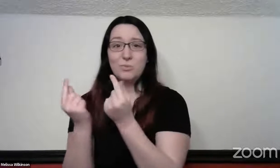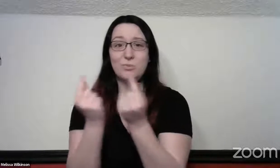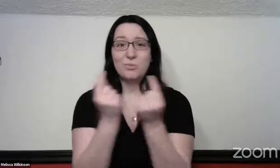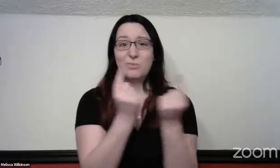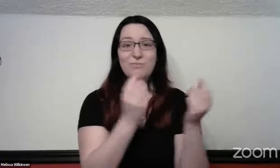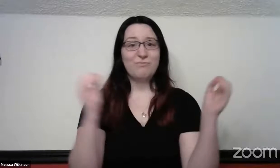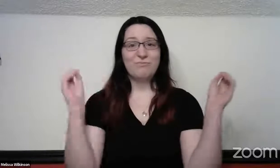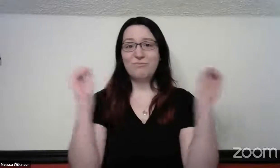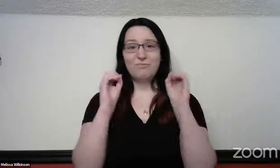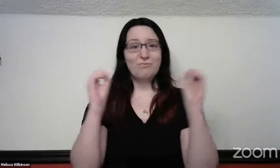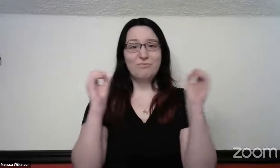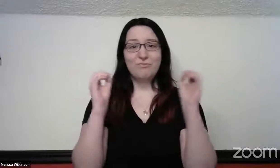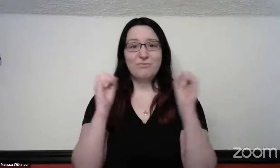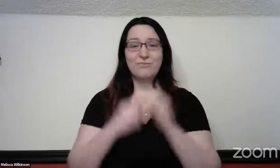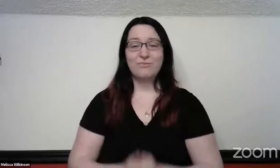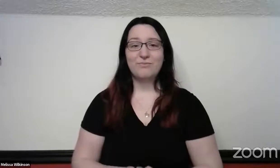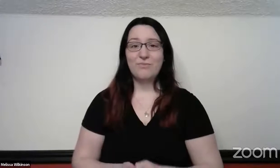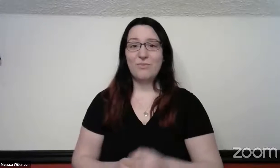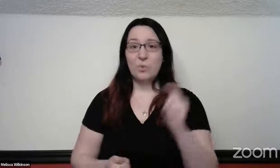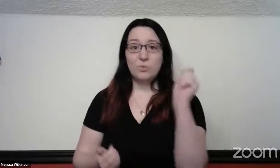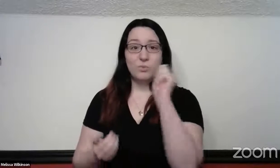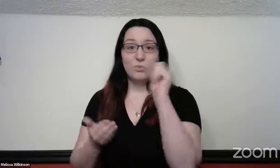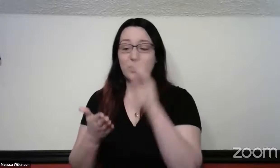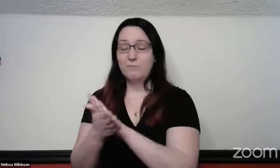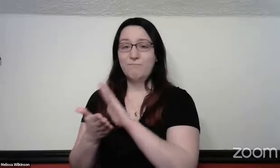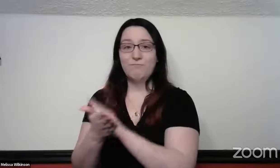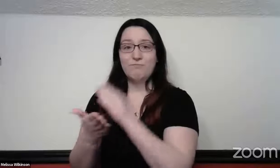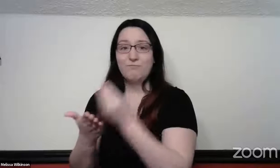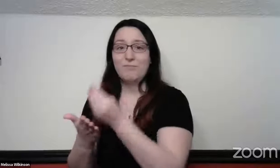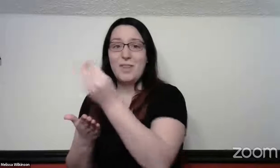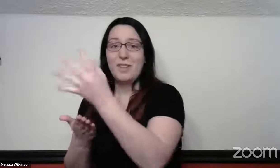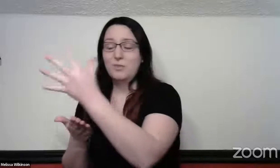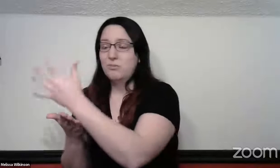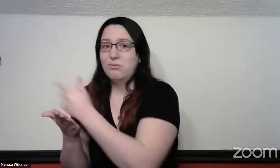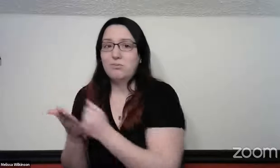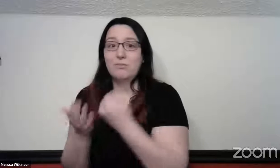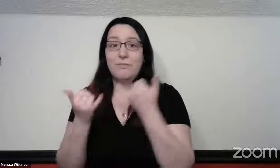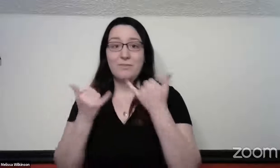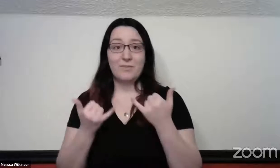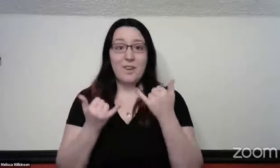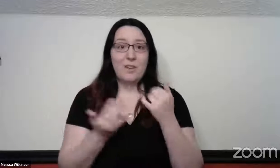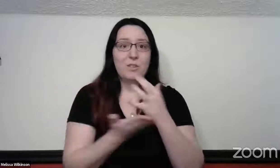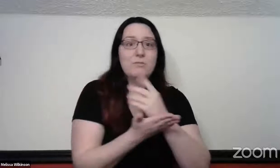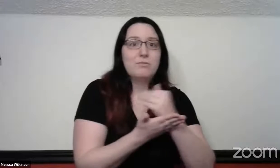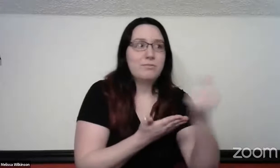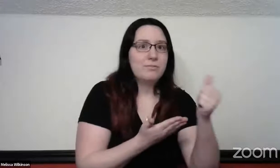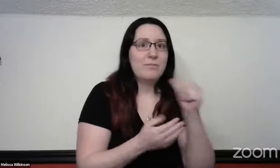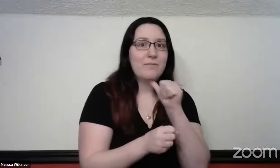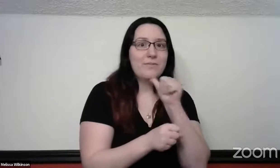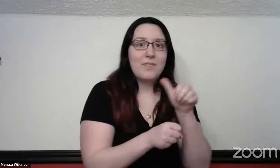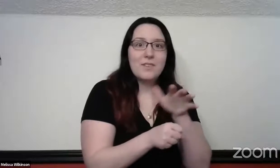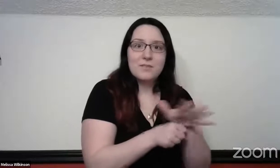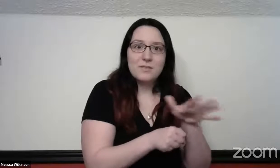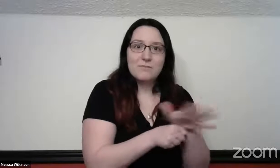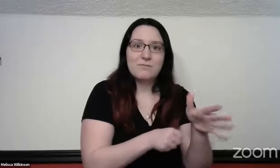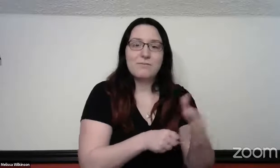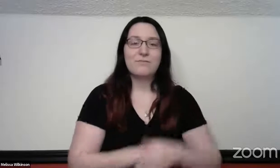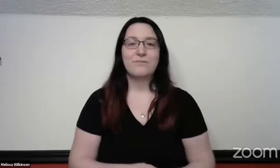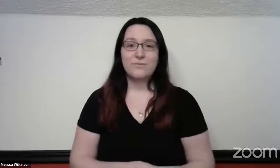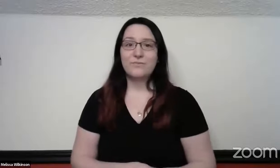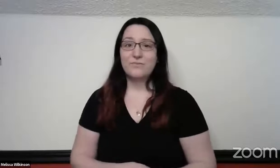I was reading an article in the Baltimore Sun. I'm from Baltimore, or I live here now. And it was about these performers who were going out